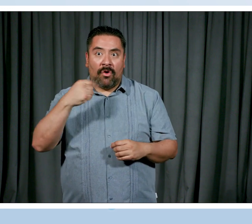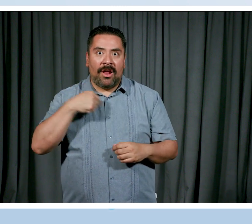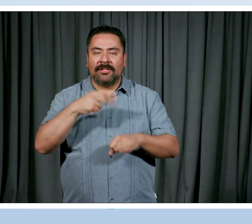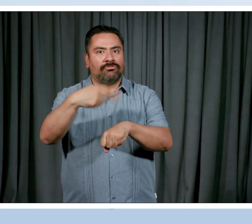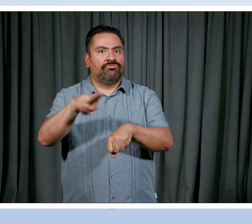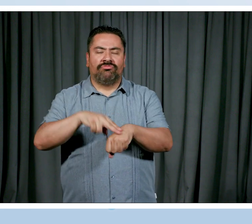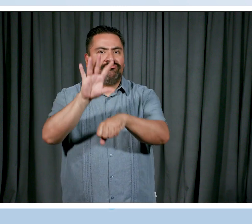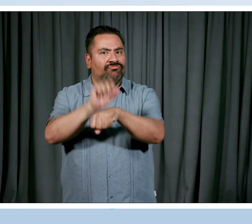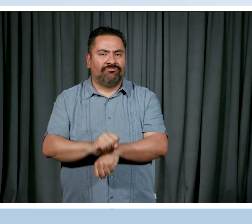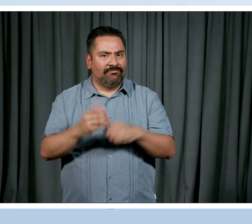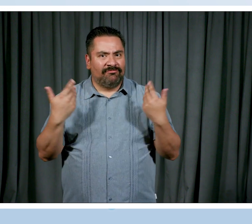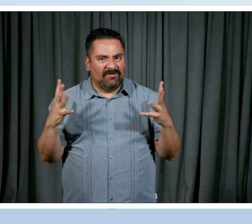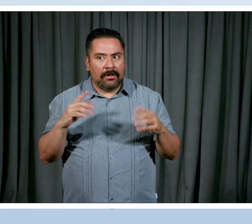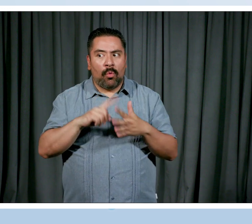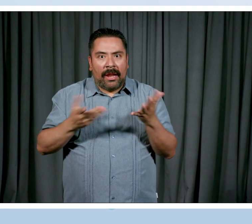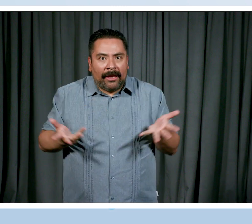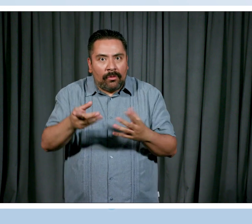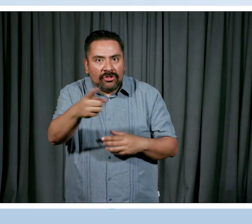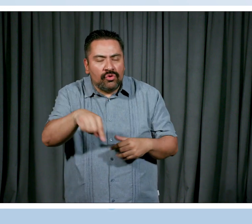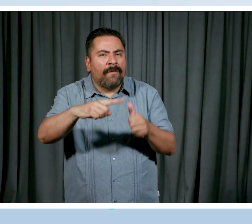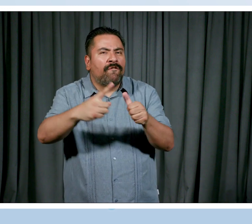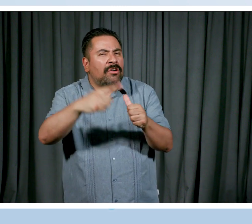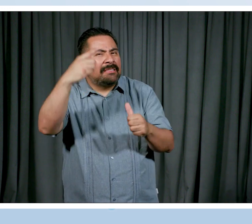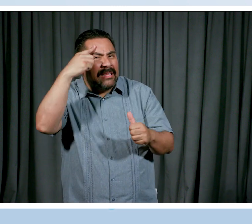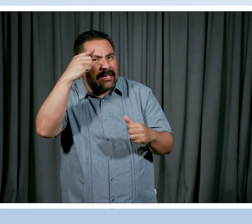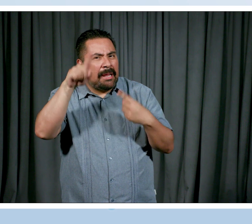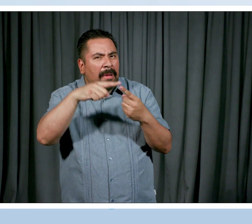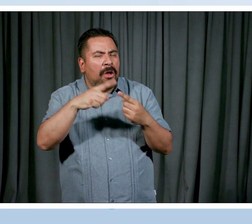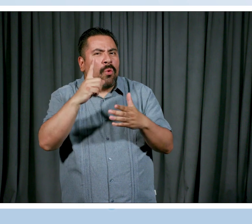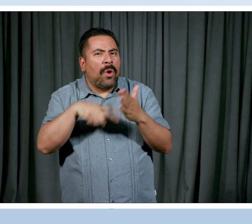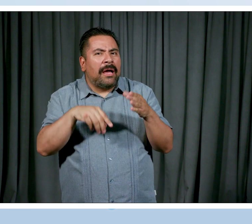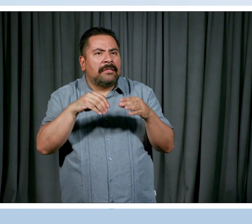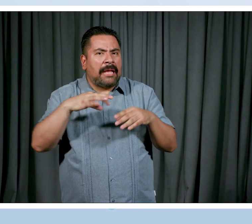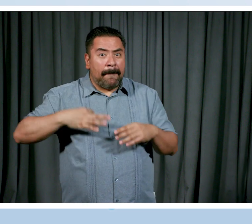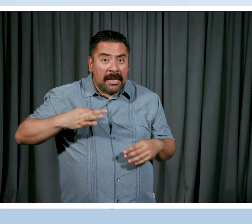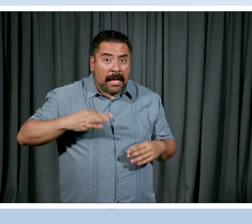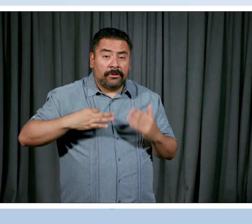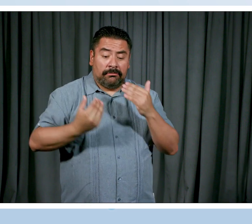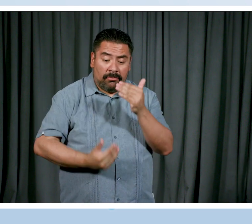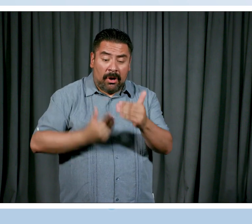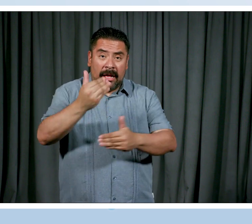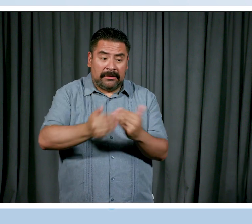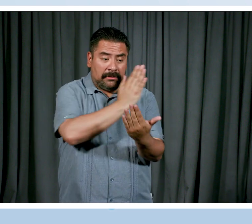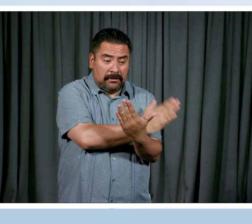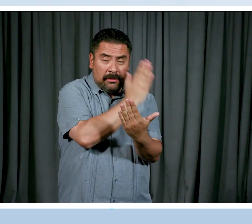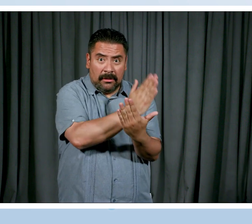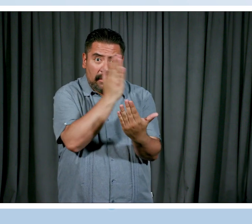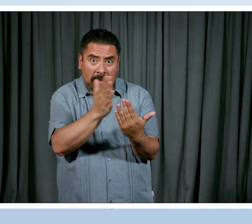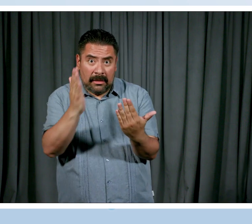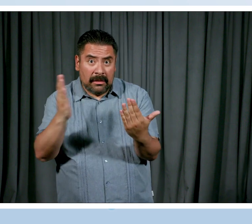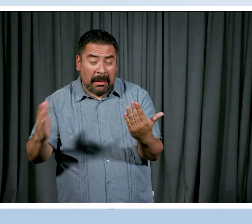us. What I would encourage people to do is first think about, has anything in the process of application given me, the